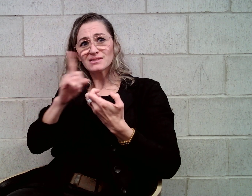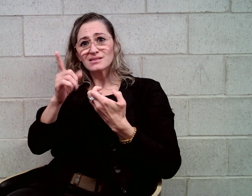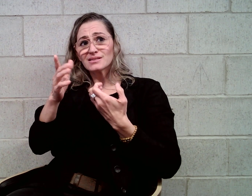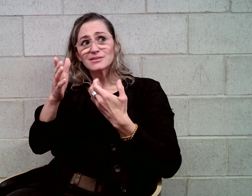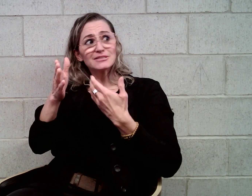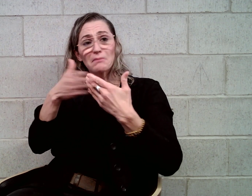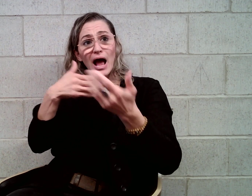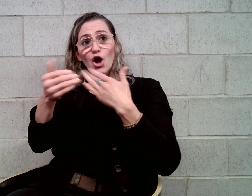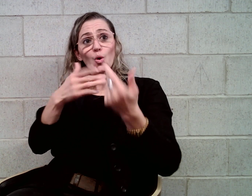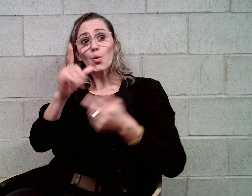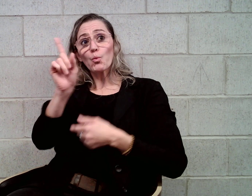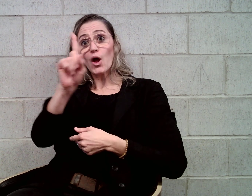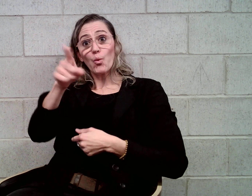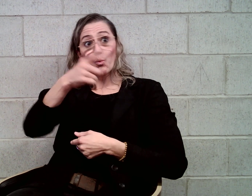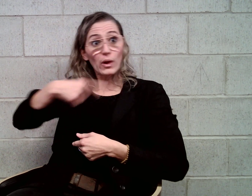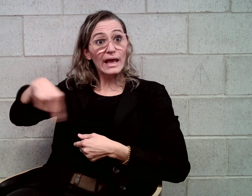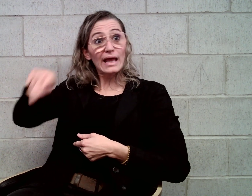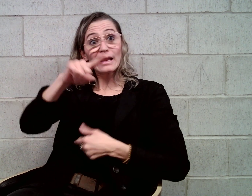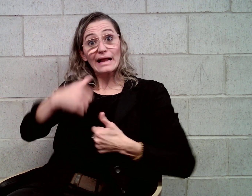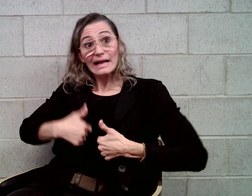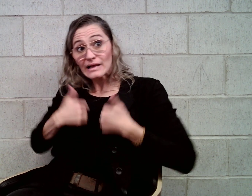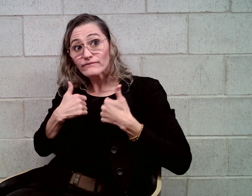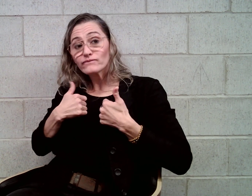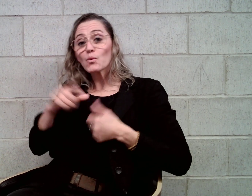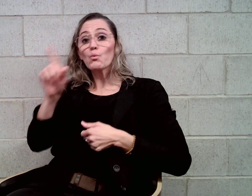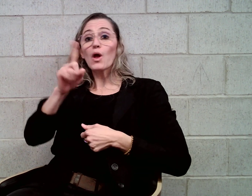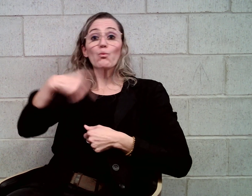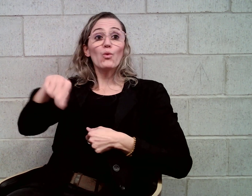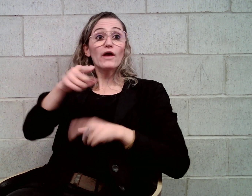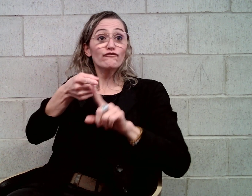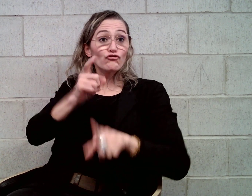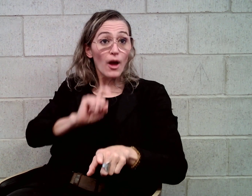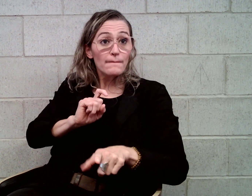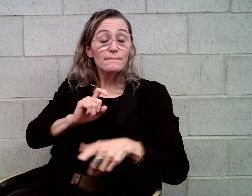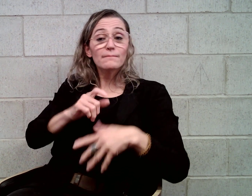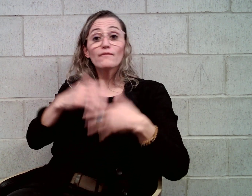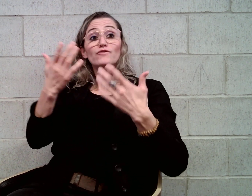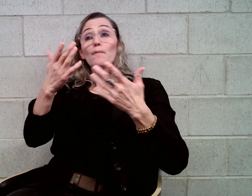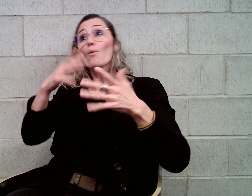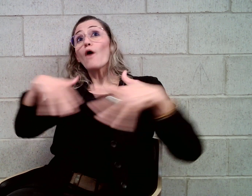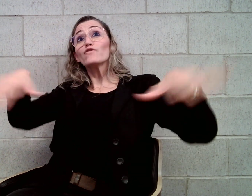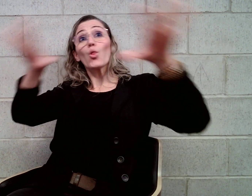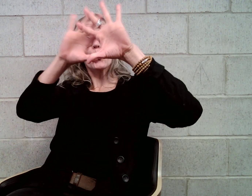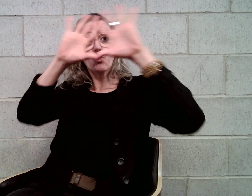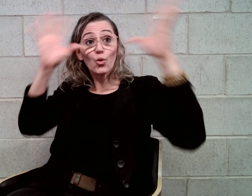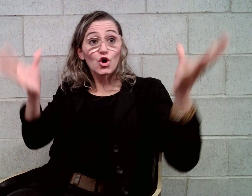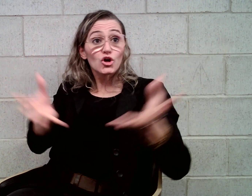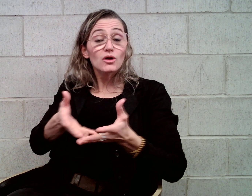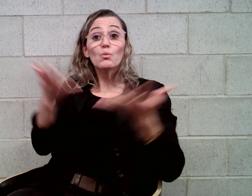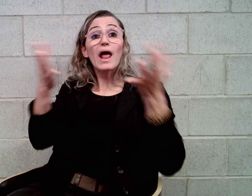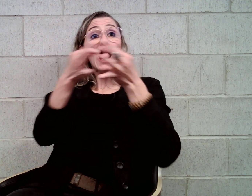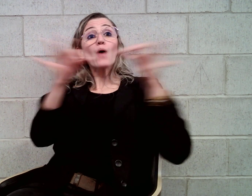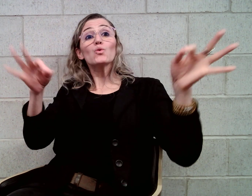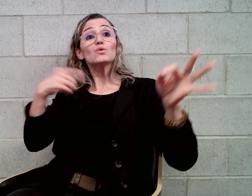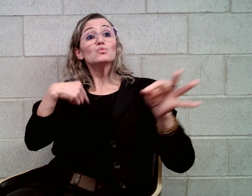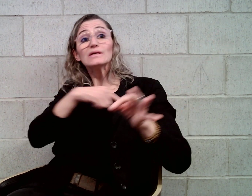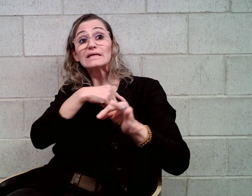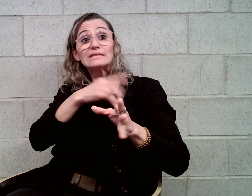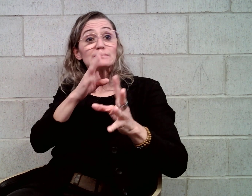a human emotion, regardless of where we find ourselves, where we're from, and I think that,